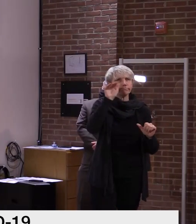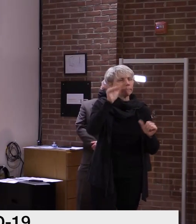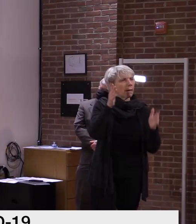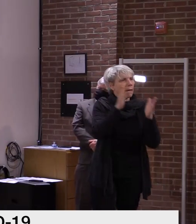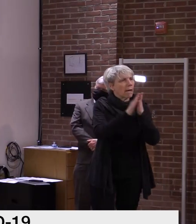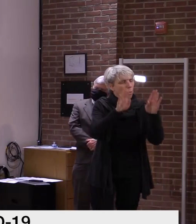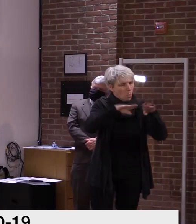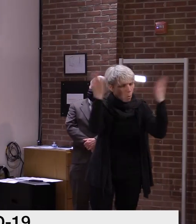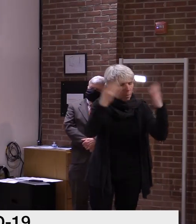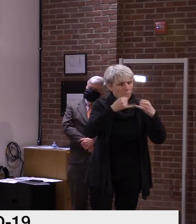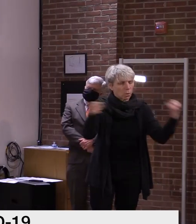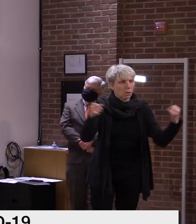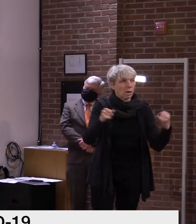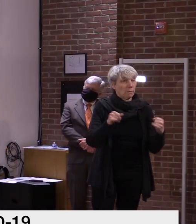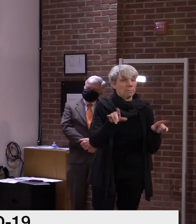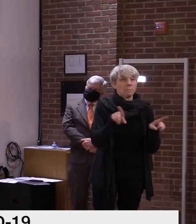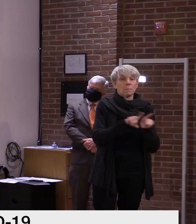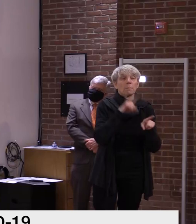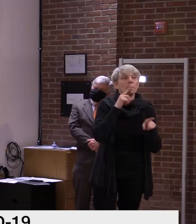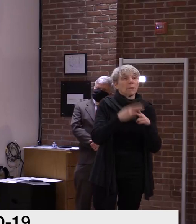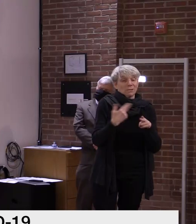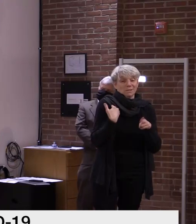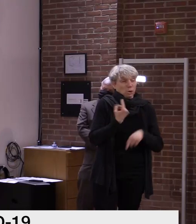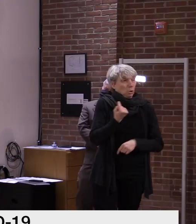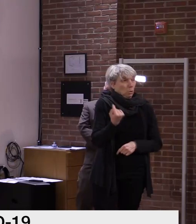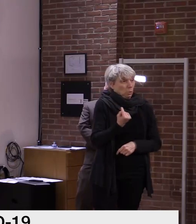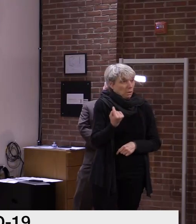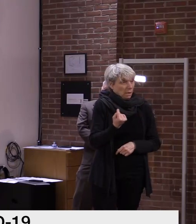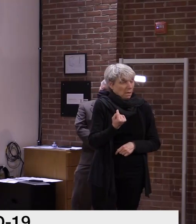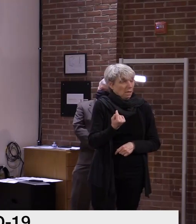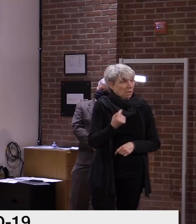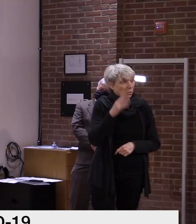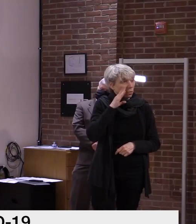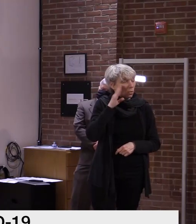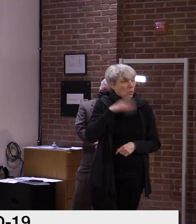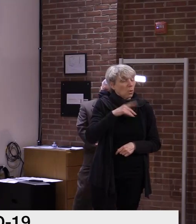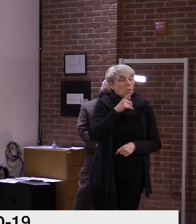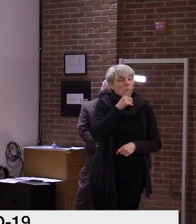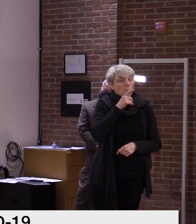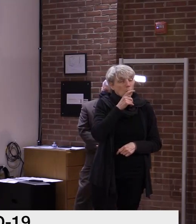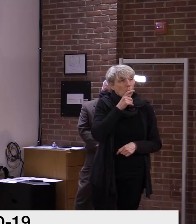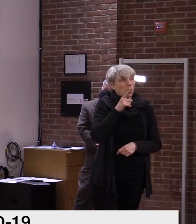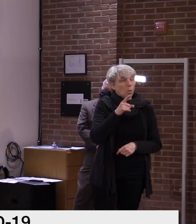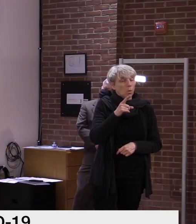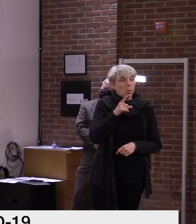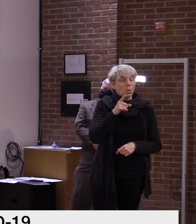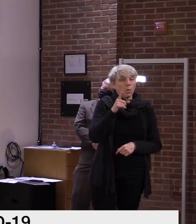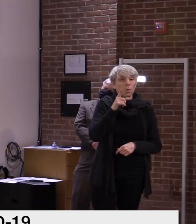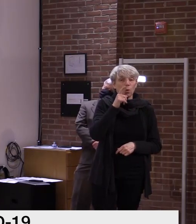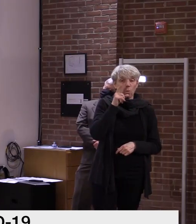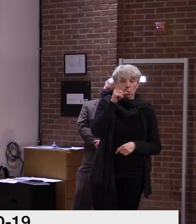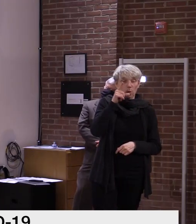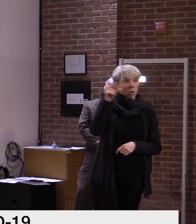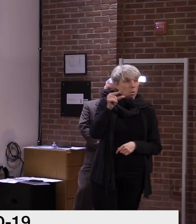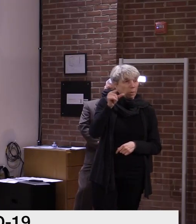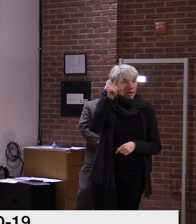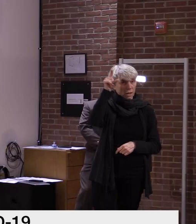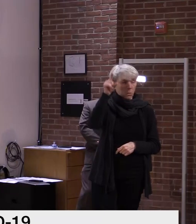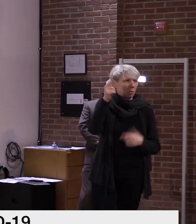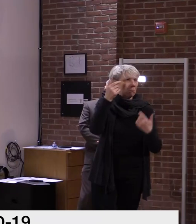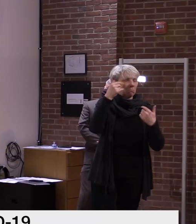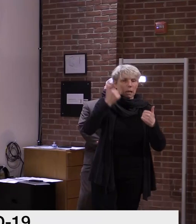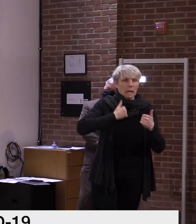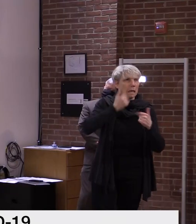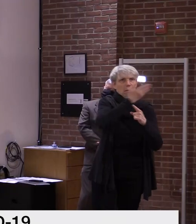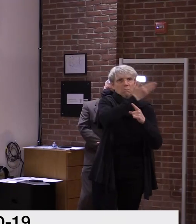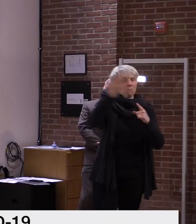that we'll, you know, hold those from the province, from anywhere in Canada, to